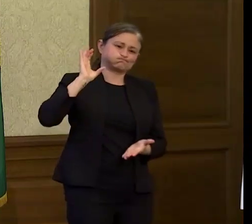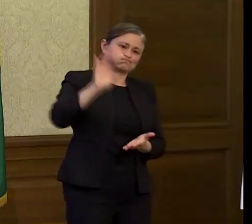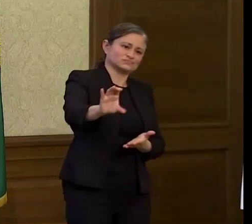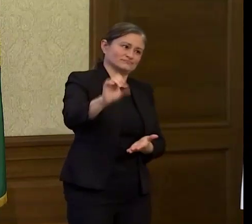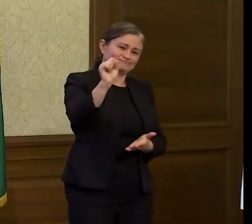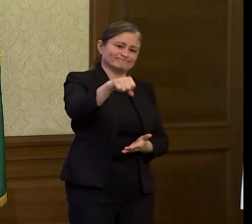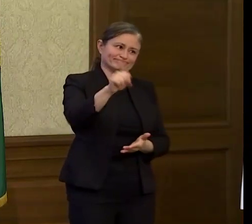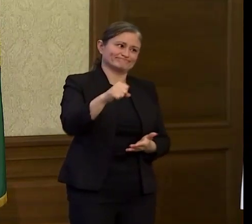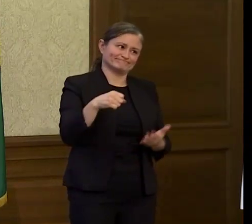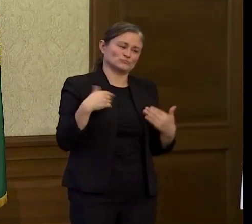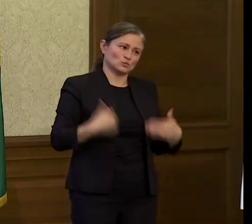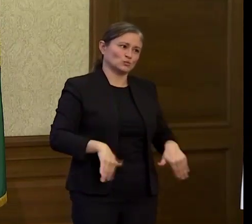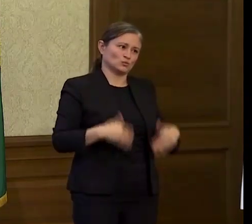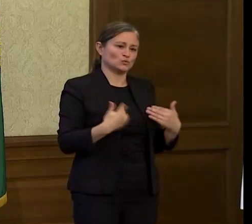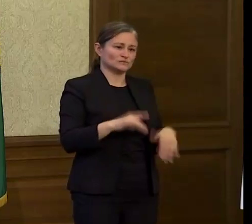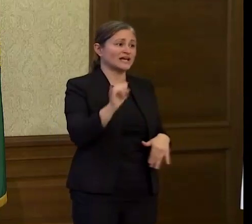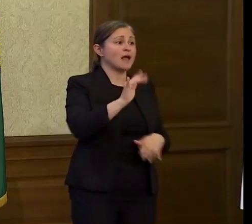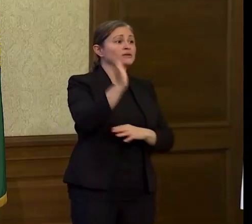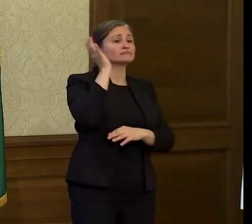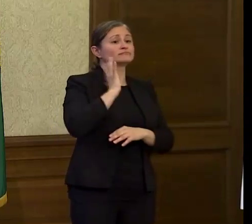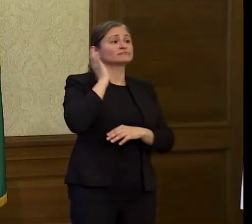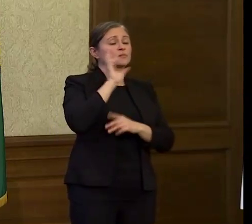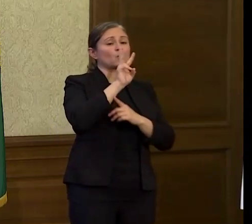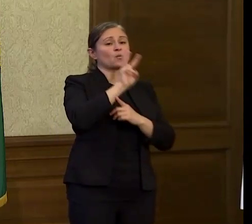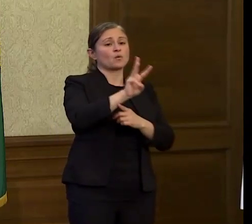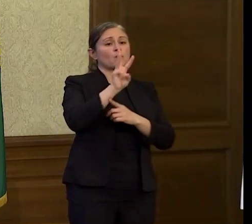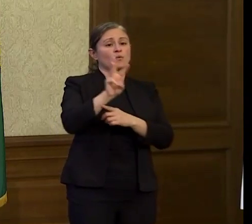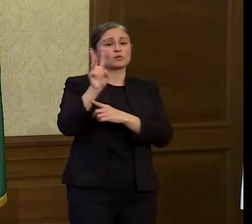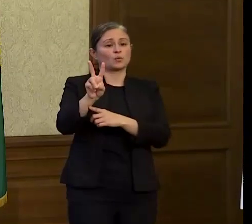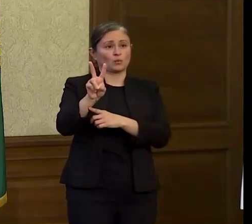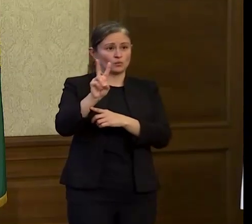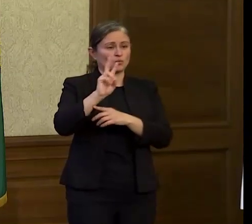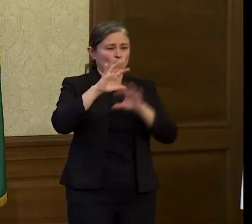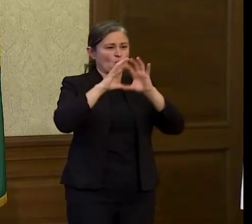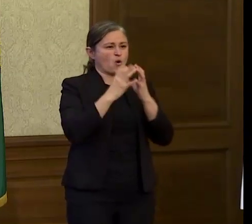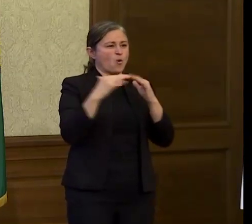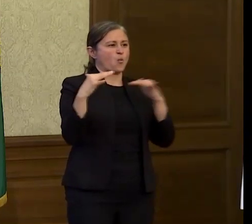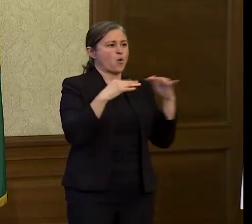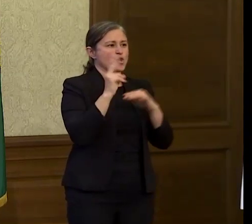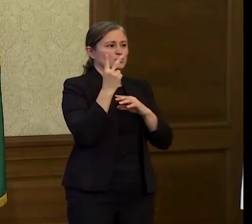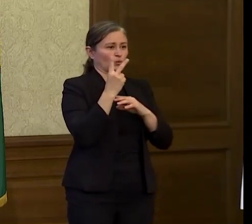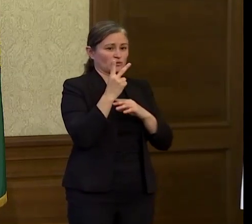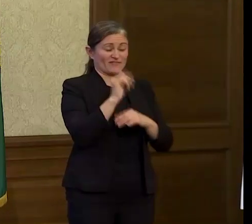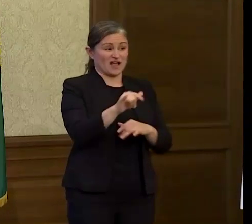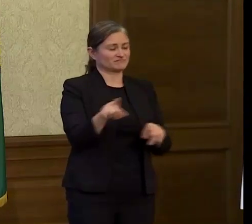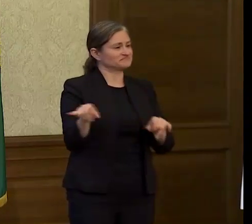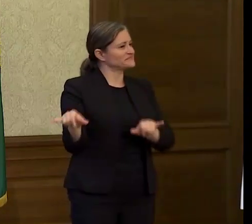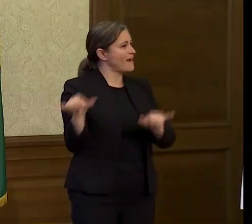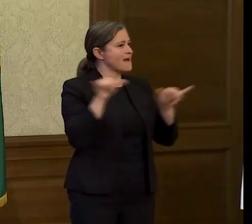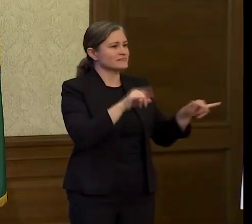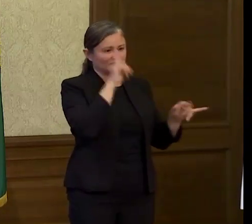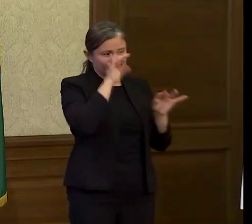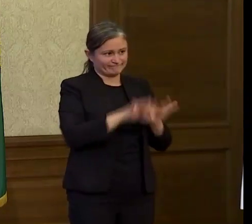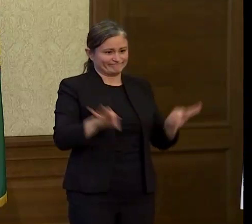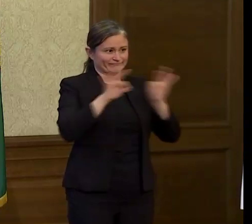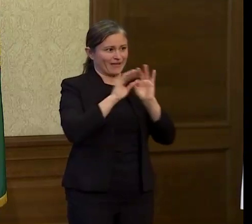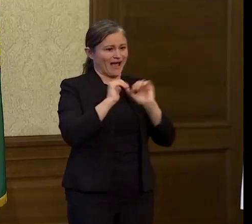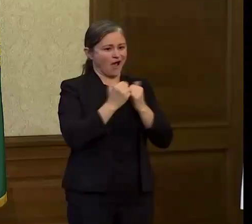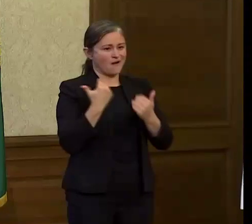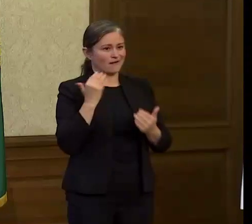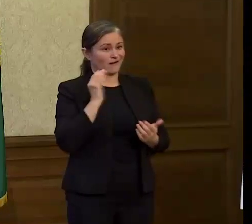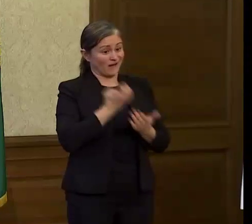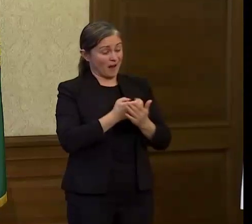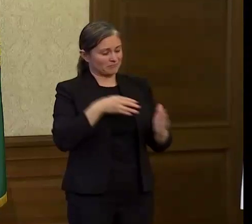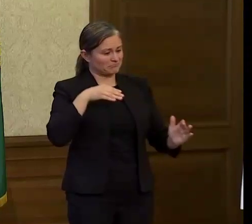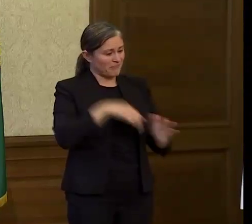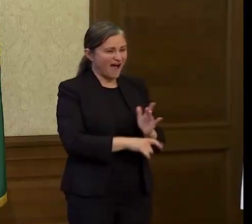II. And I believe that's going to be a very important part of our restoration of our economy. You know,